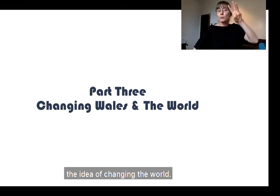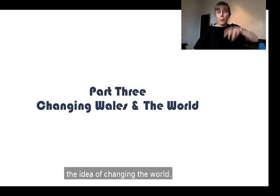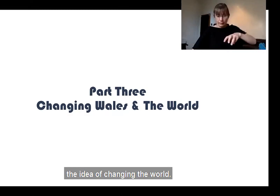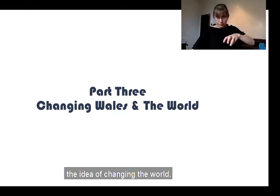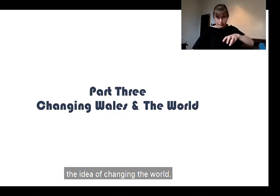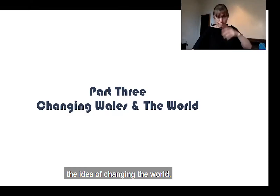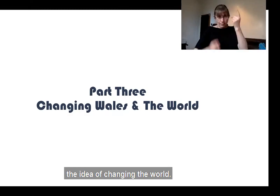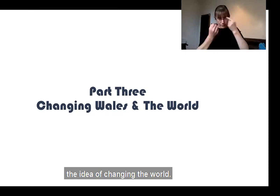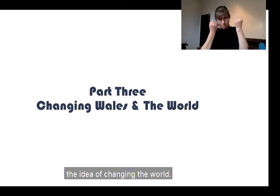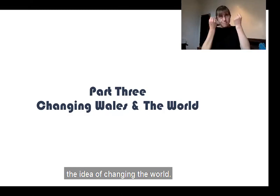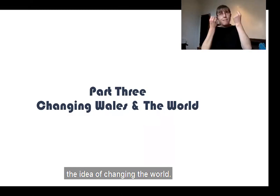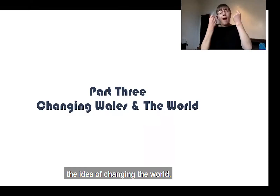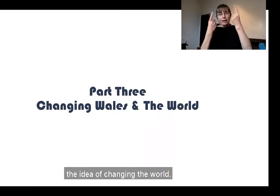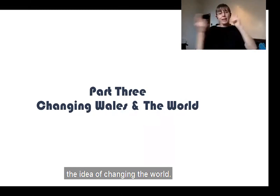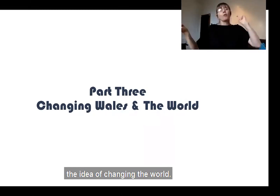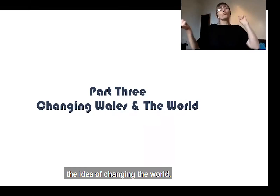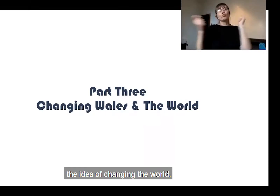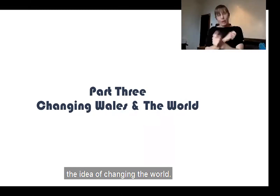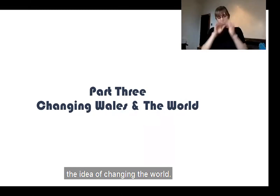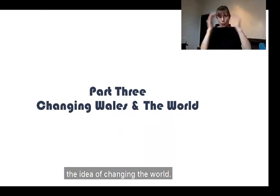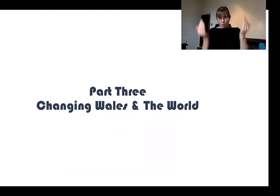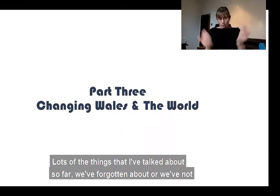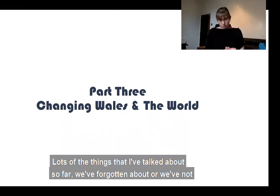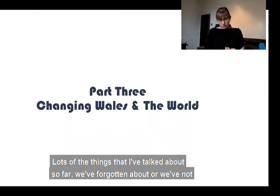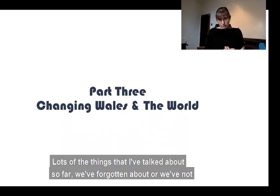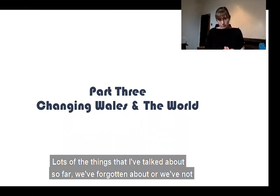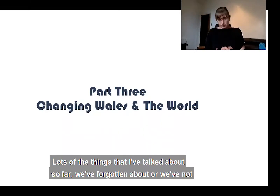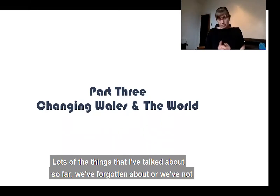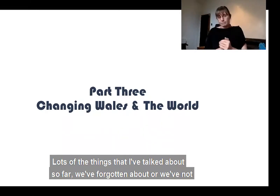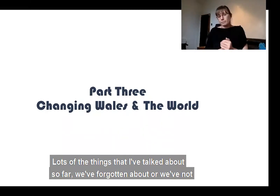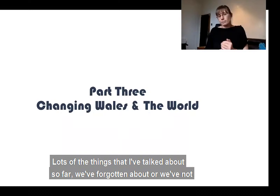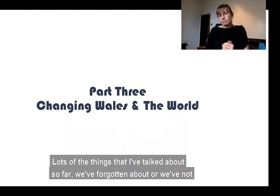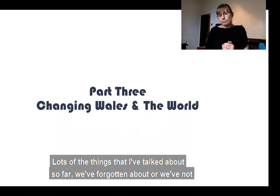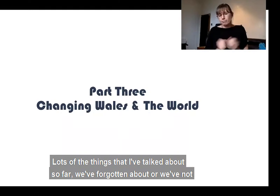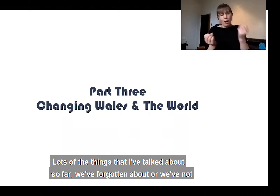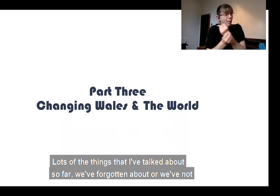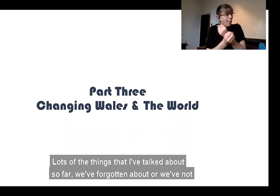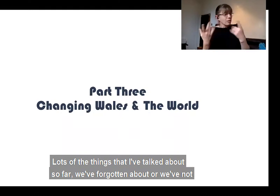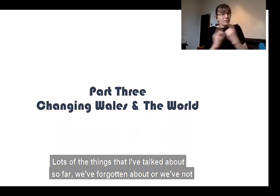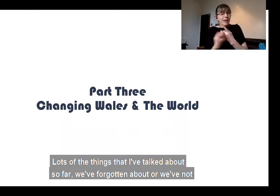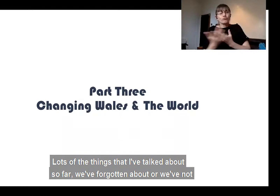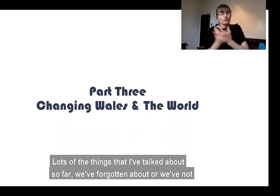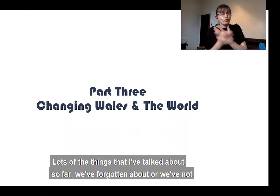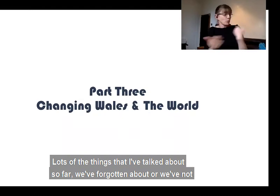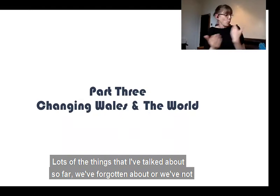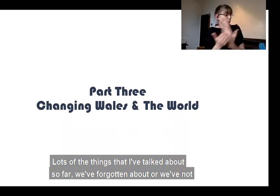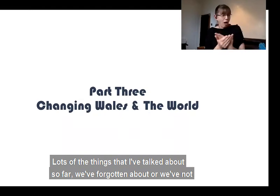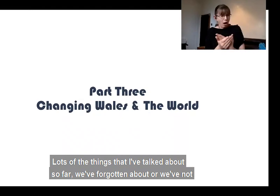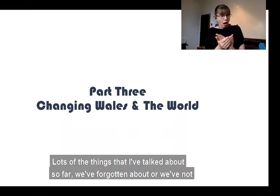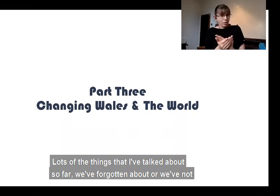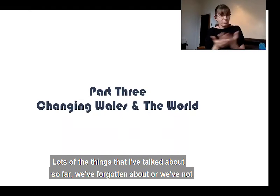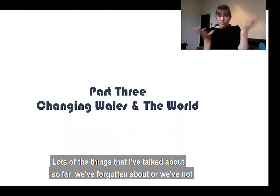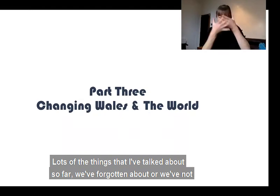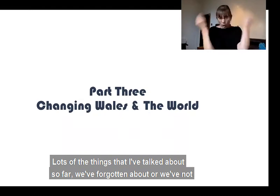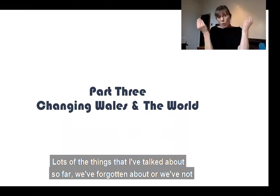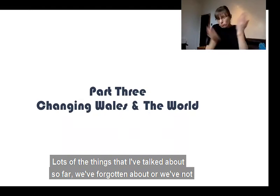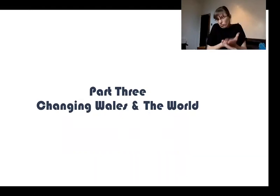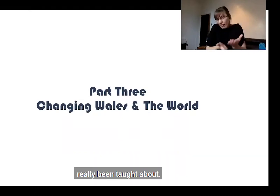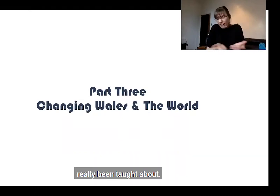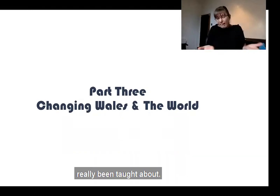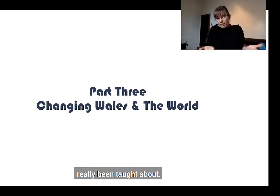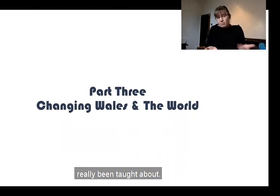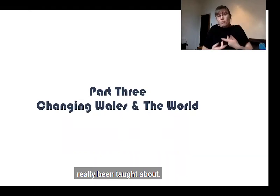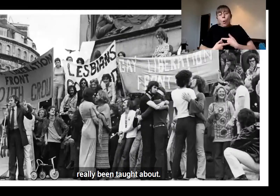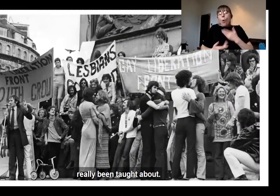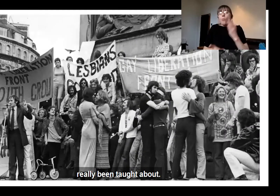and the idea of changing the world. Lots of the things that I've talked about so far, we've forgotten about, or we've